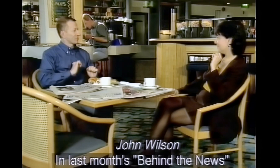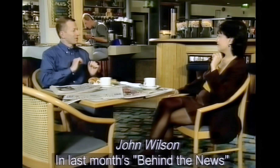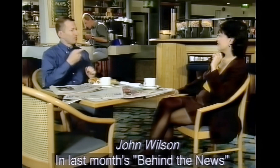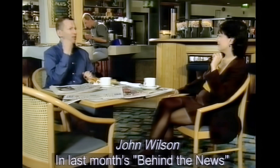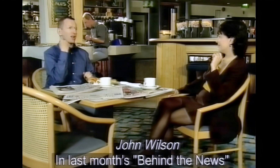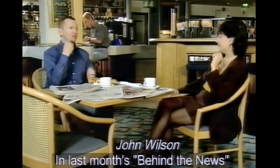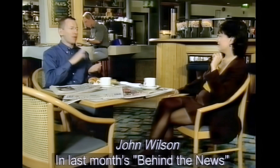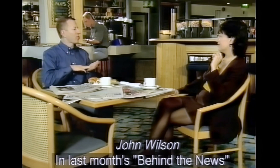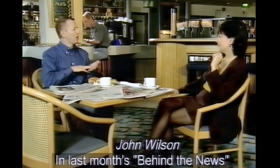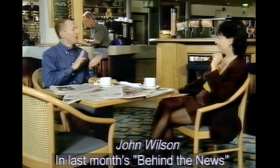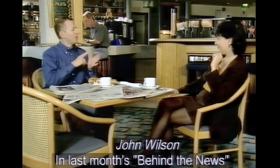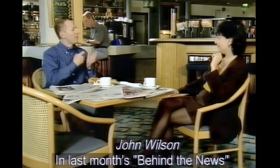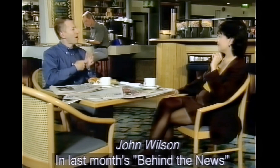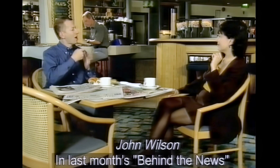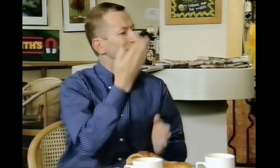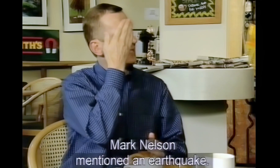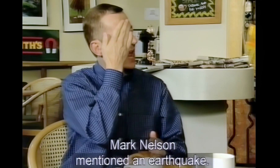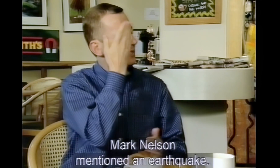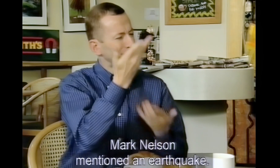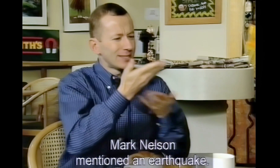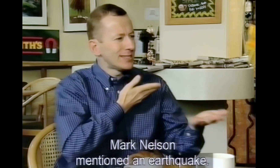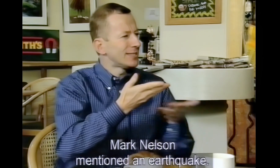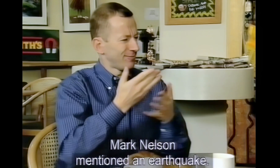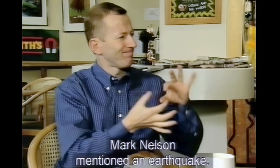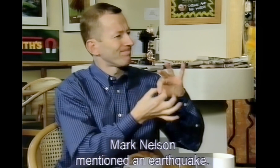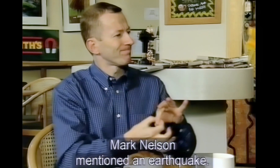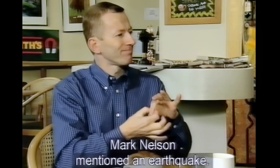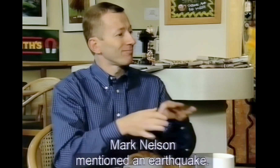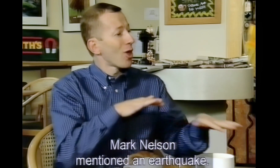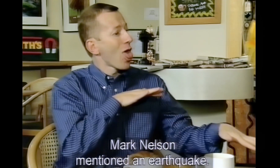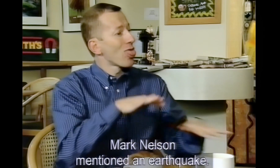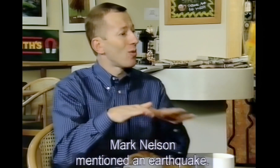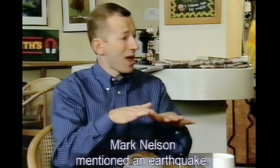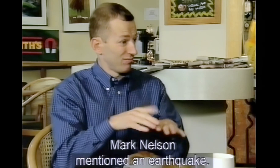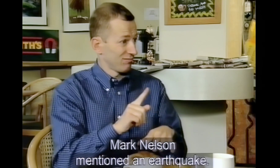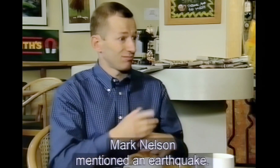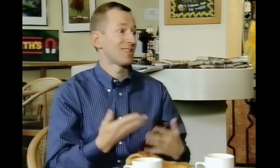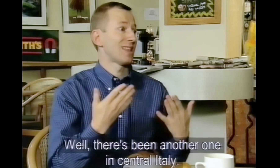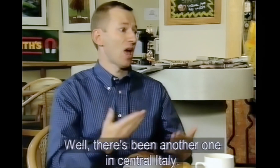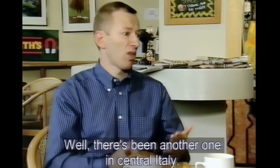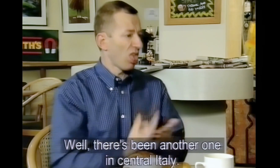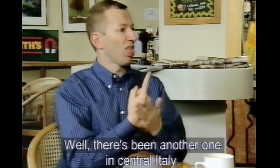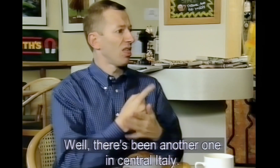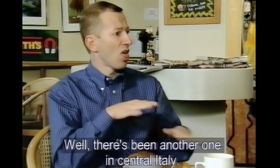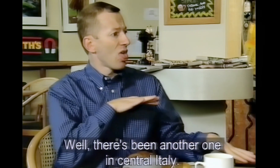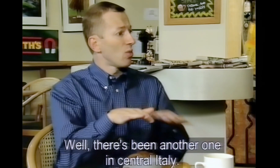In last month's Behind the News programme, Mark Nelson mentioned an earthquake. Well, there's been another one in central